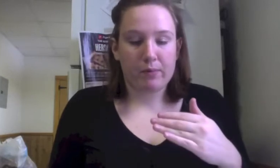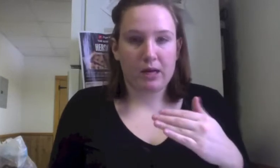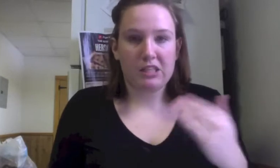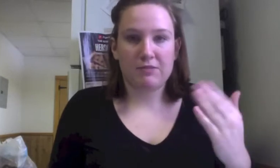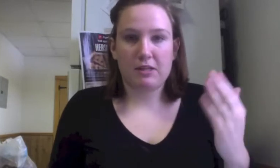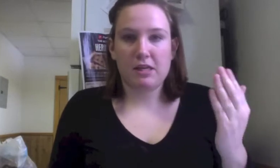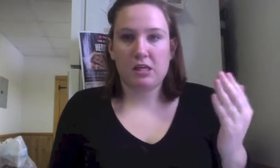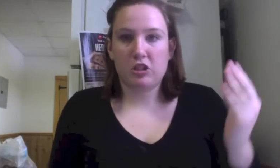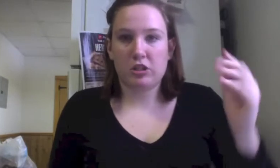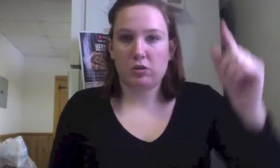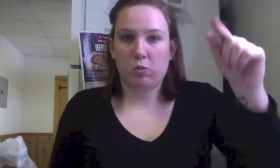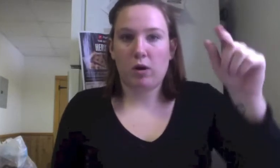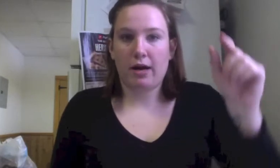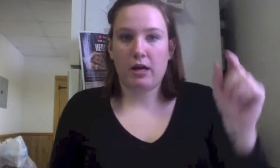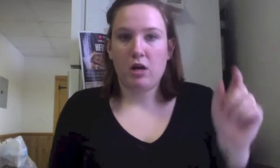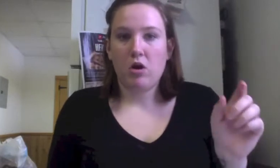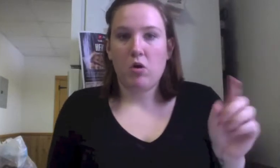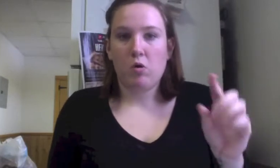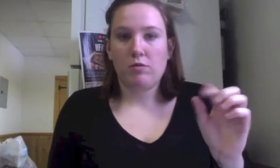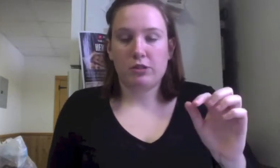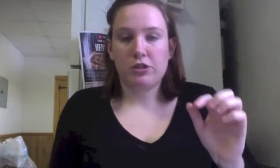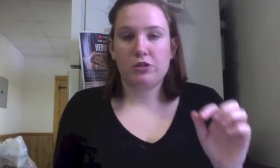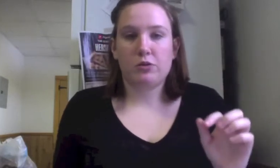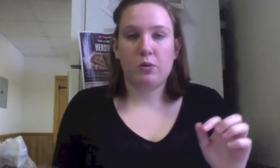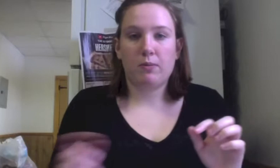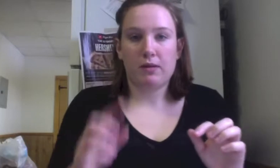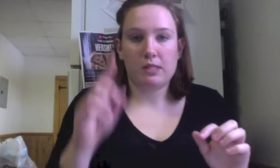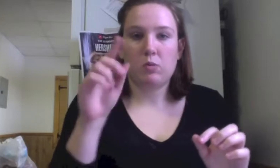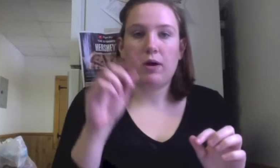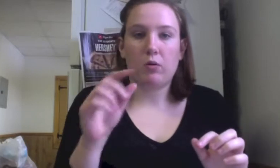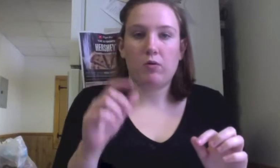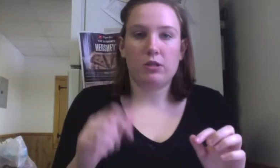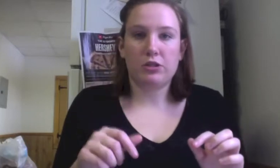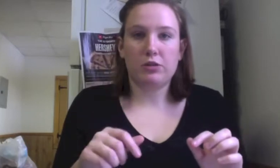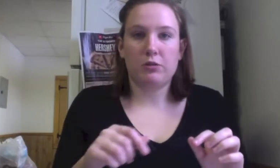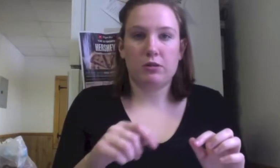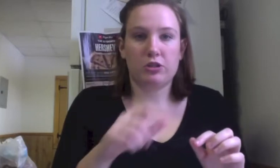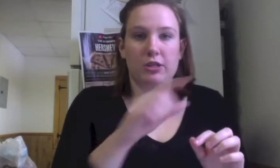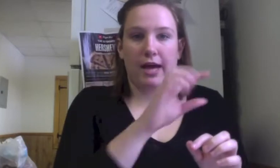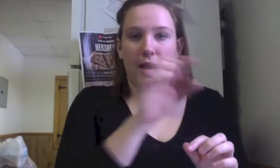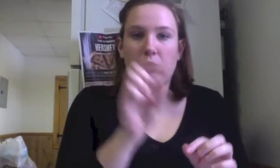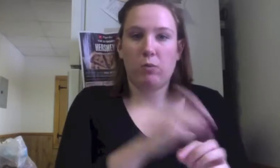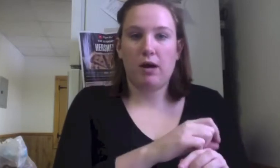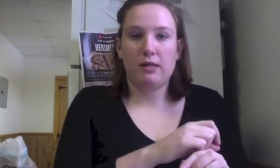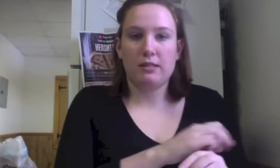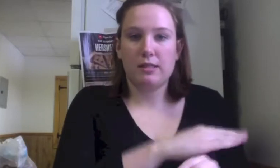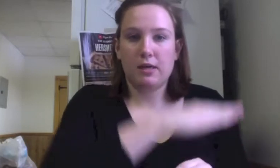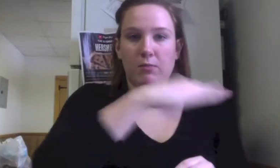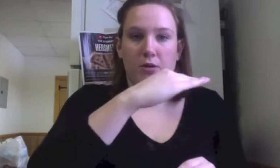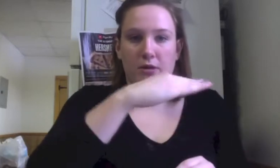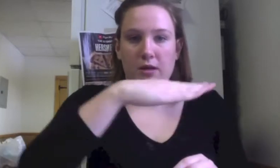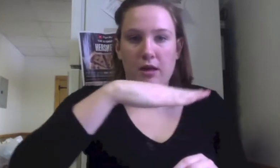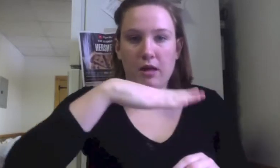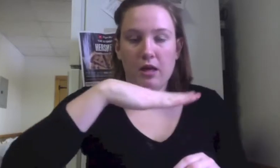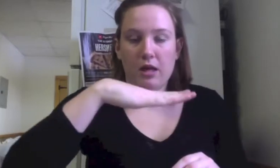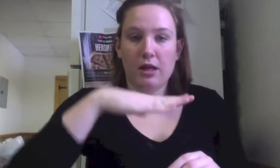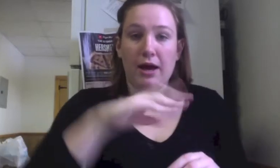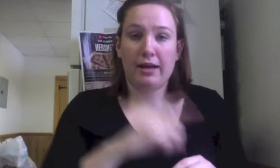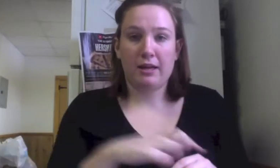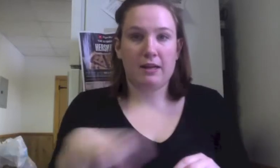Because if they think it's just 1/2 plus 1/2, then you're just going to add the ones, put the line in, and then add